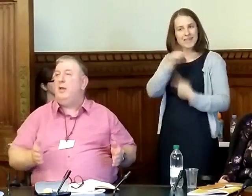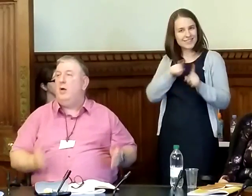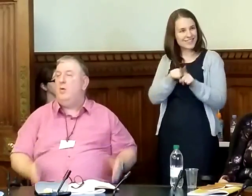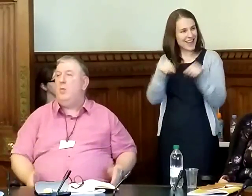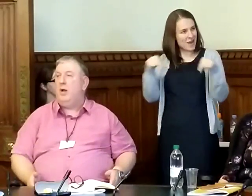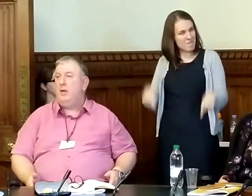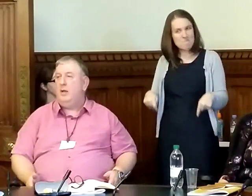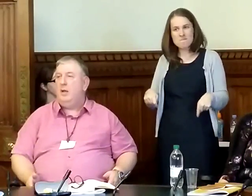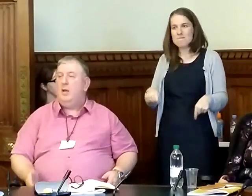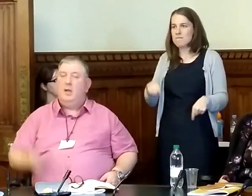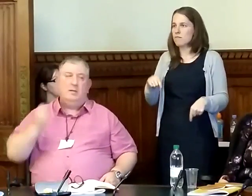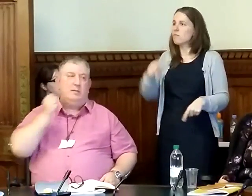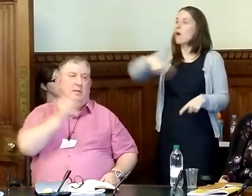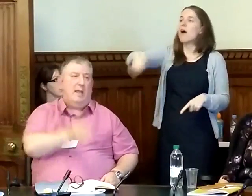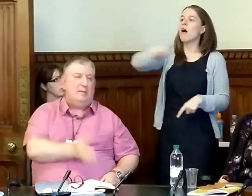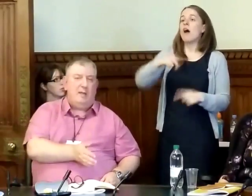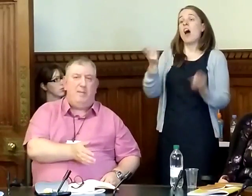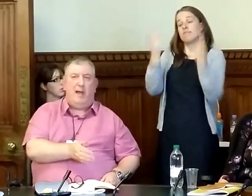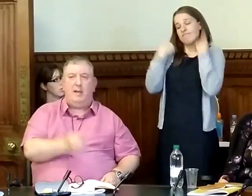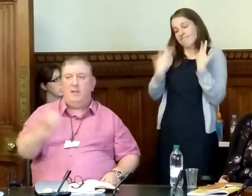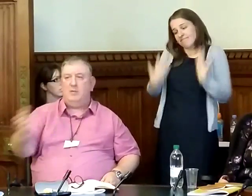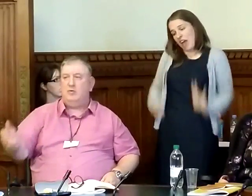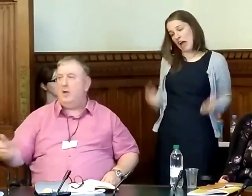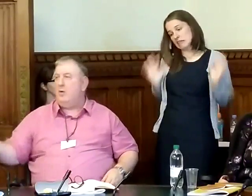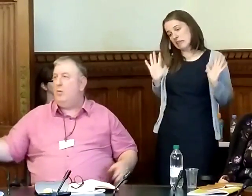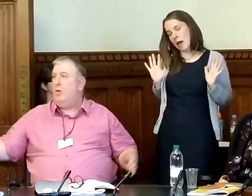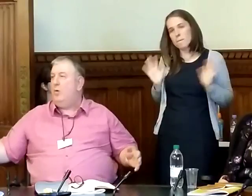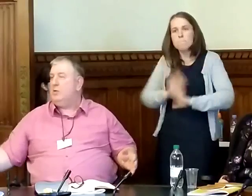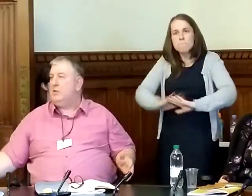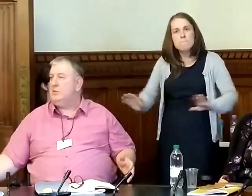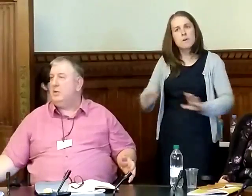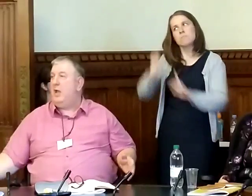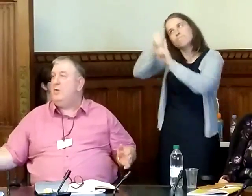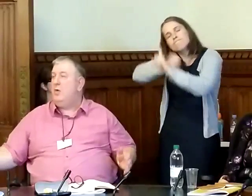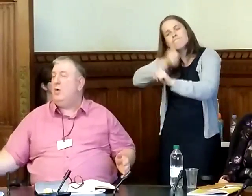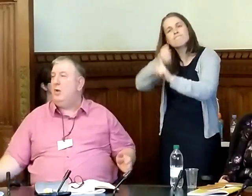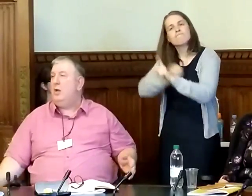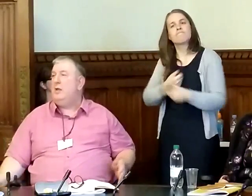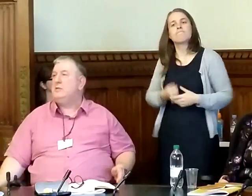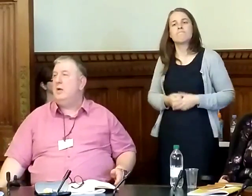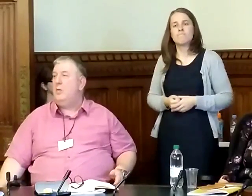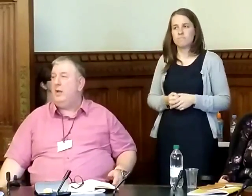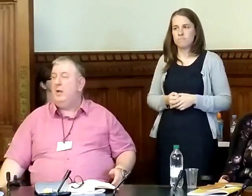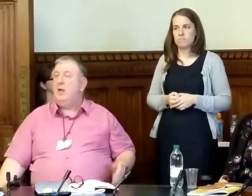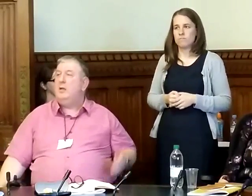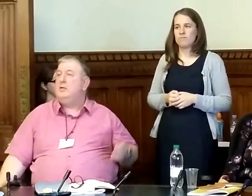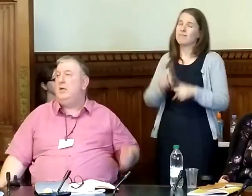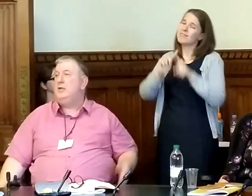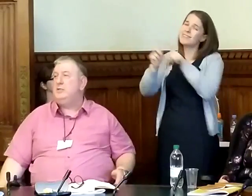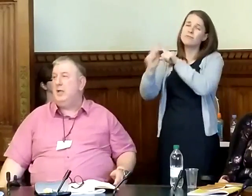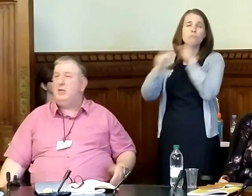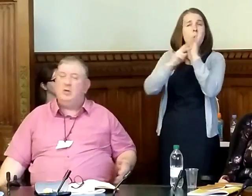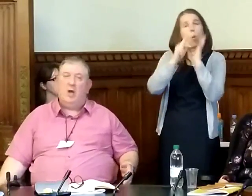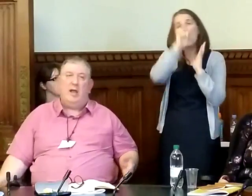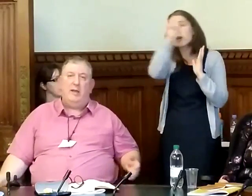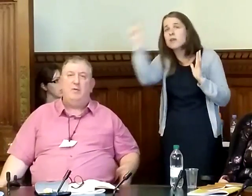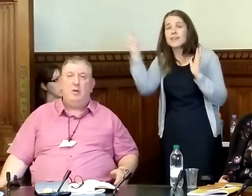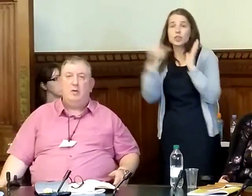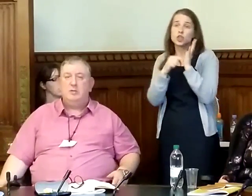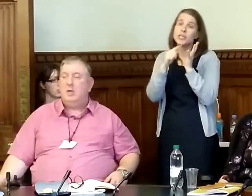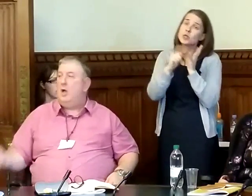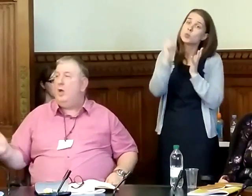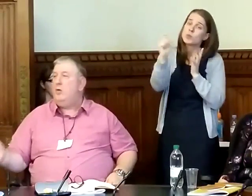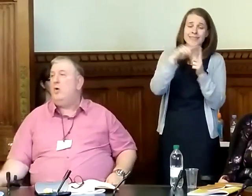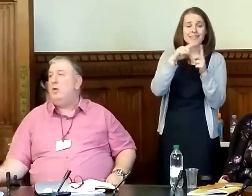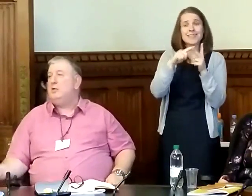not going to let it go away. The DPAC, that triangle organisation, are not going to let this go away. TUC, Unite,